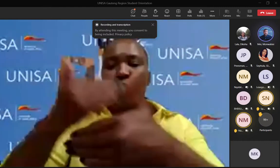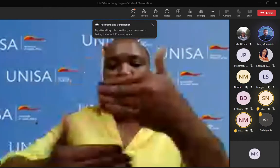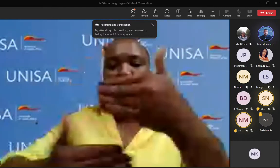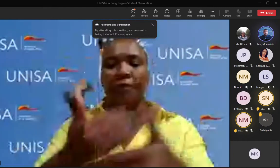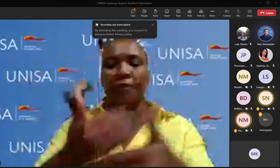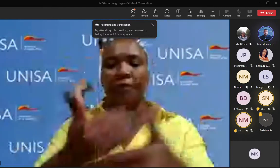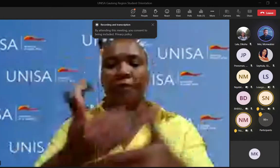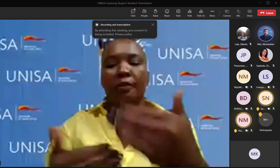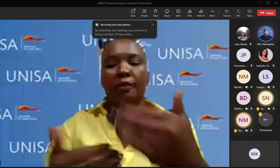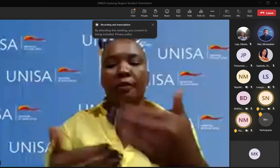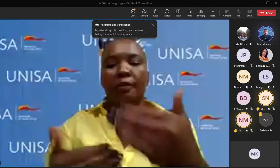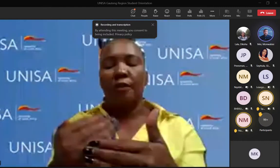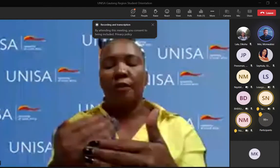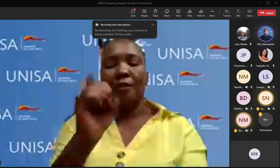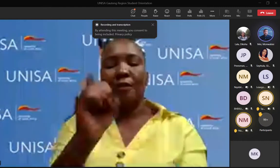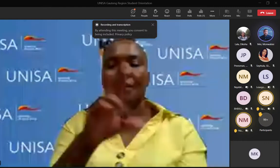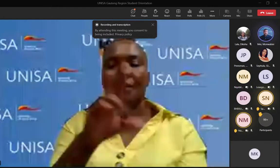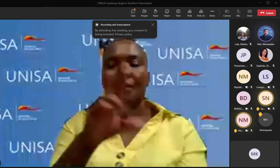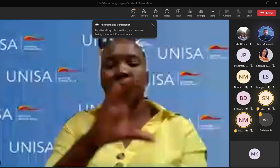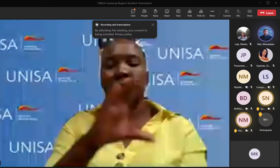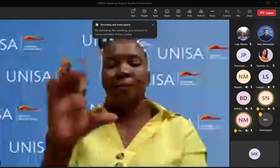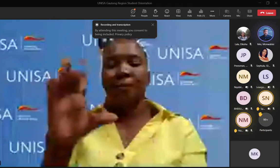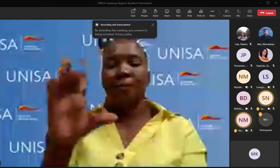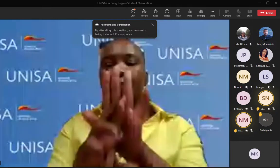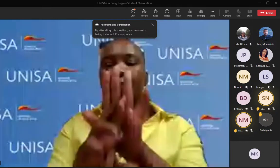to SRC representative